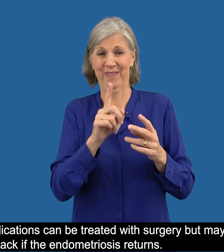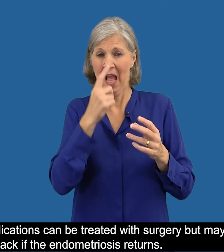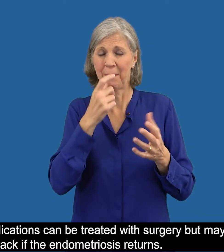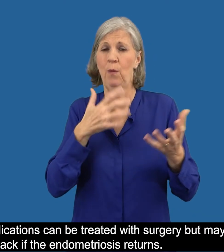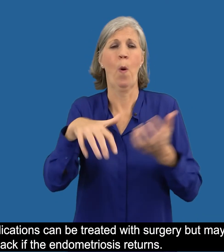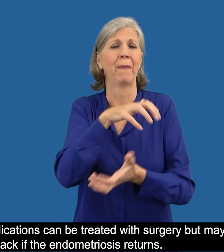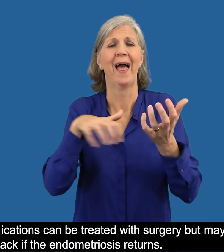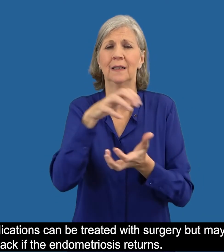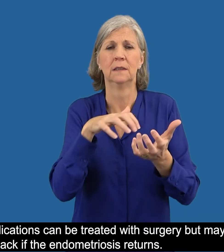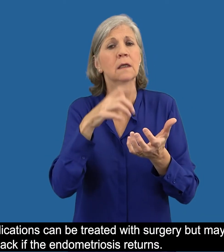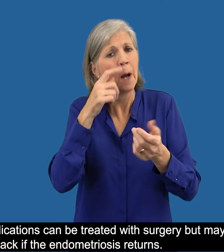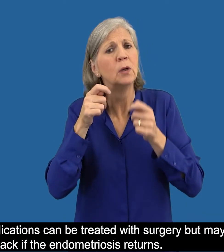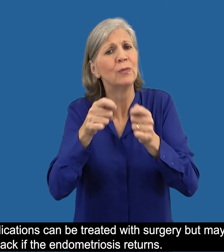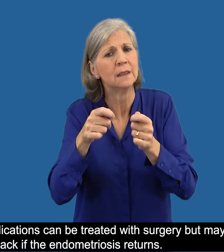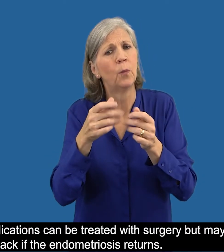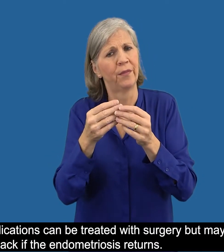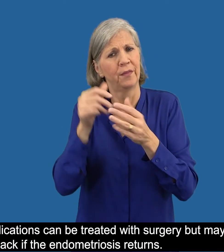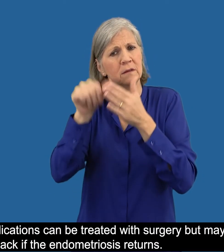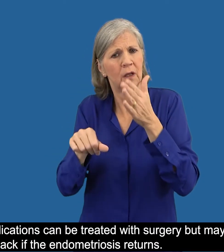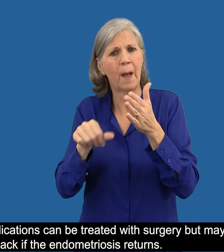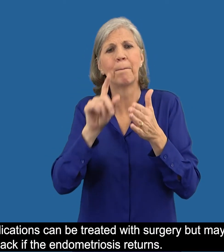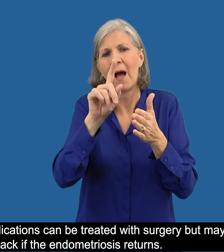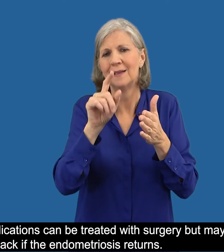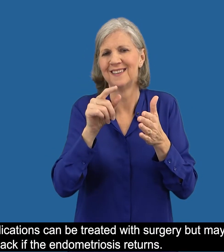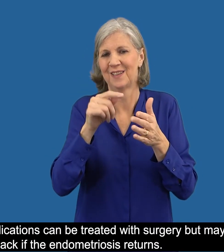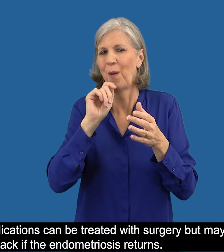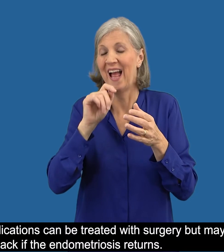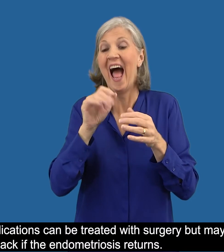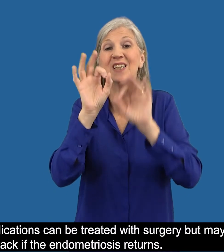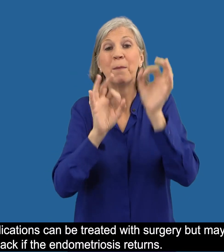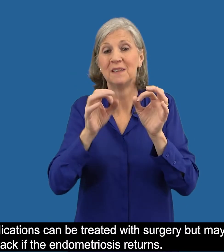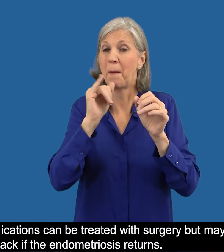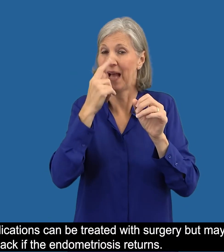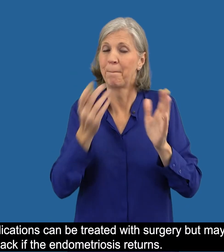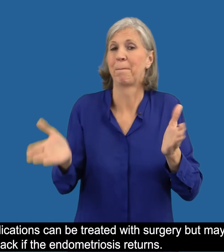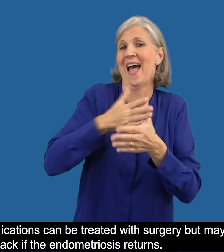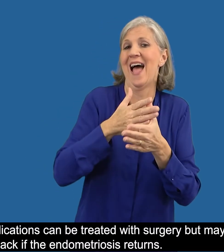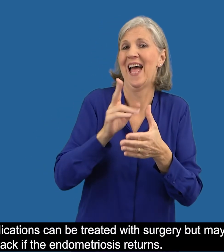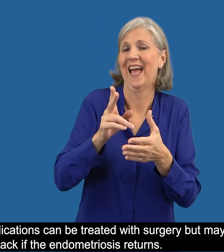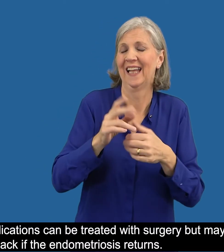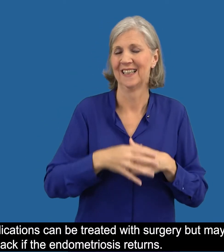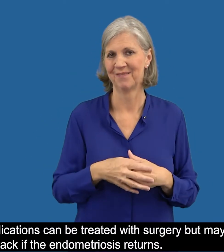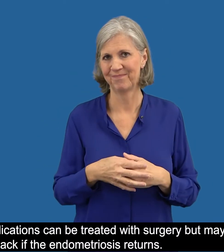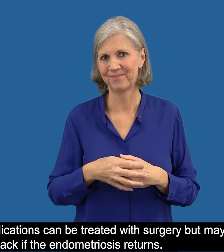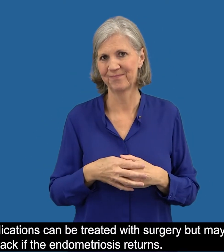Both of these complications can be treated with surgery, but may come back if the endometriosis returns.